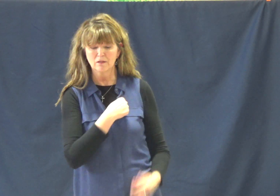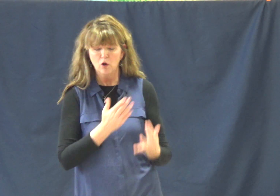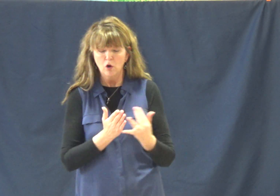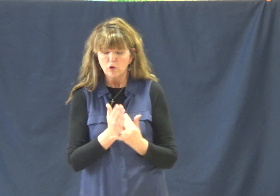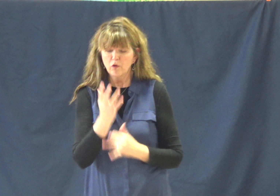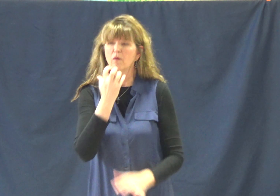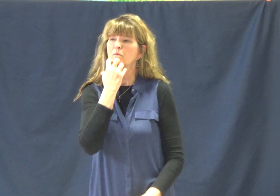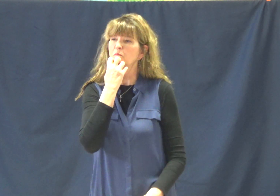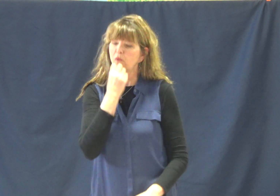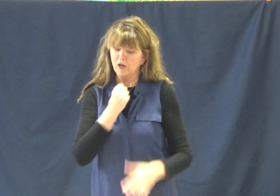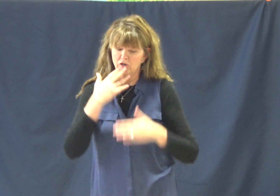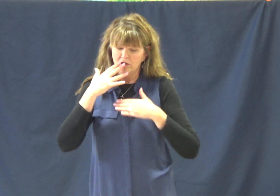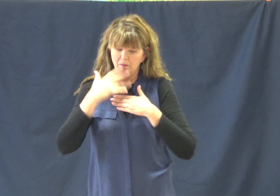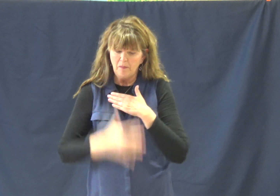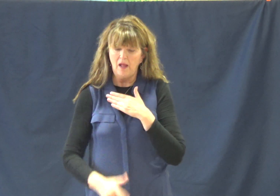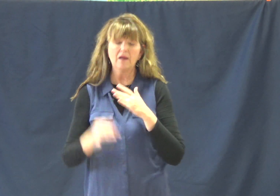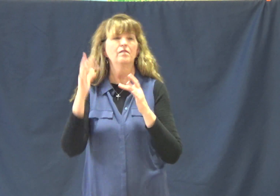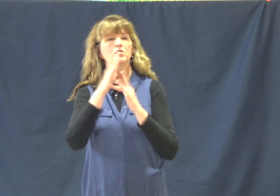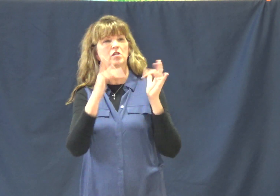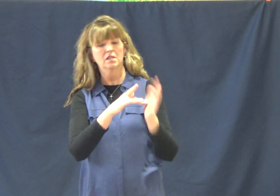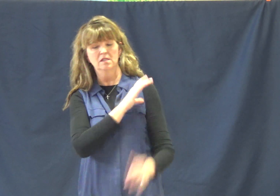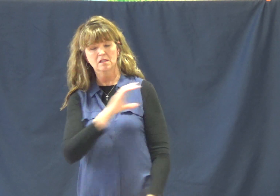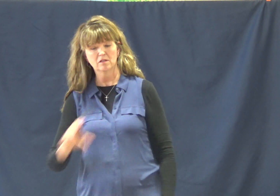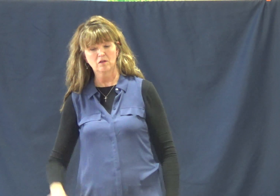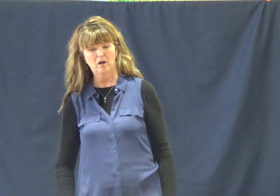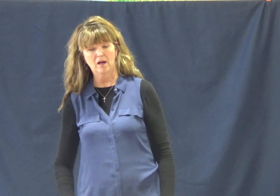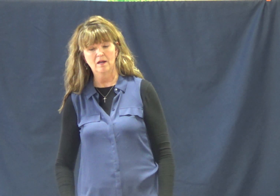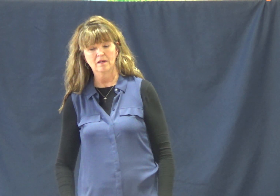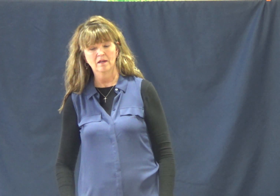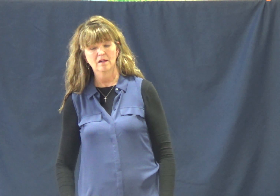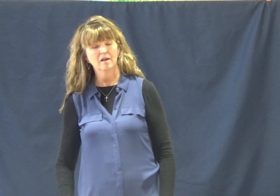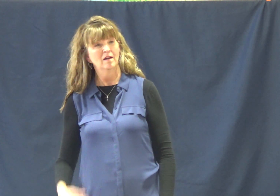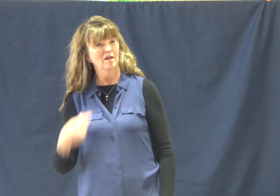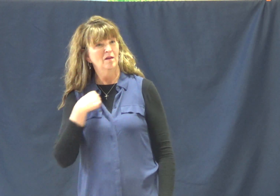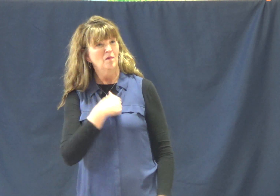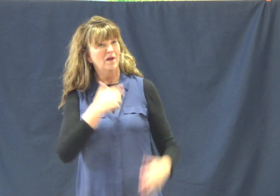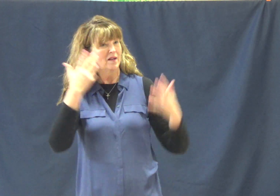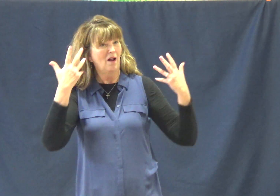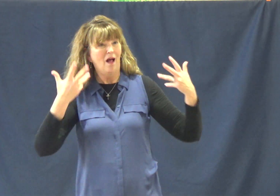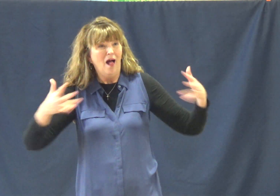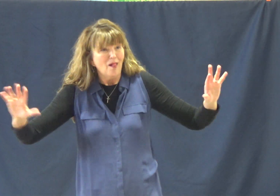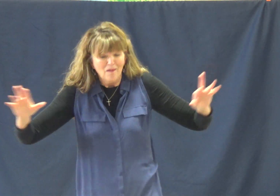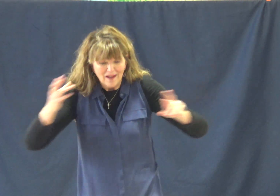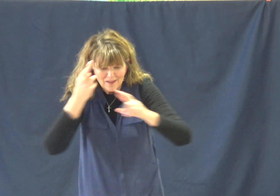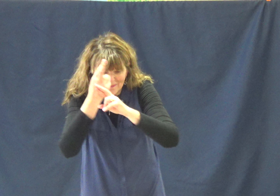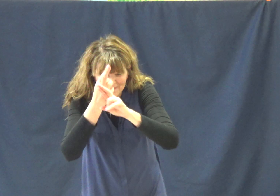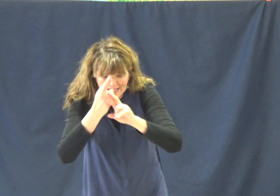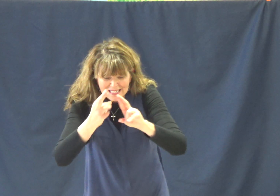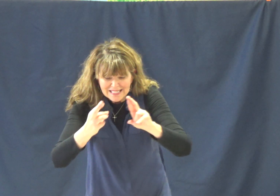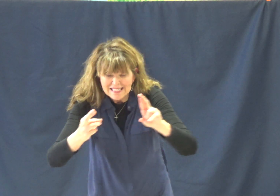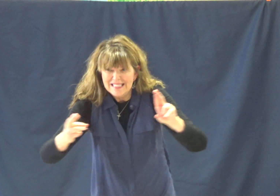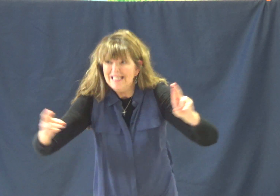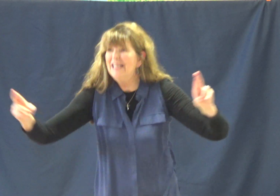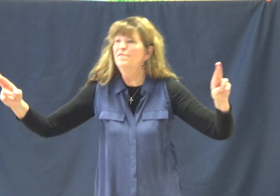God has redeemed us through the precious blood of Jesus Christ. We are redeemed